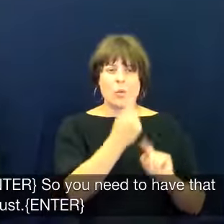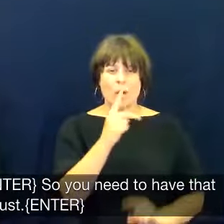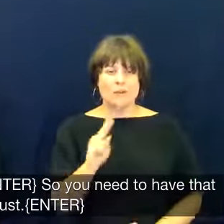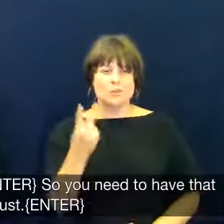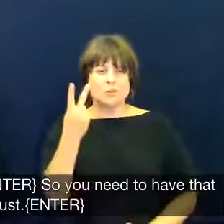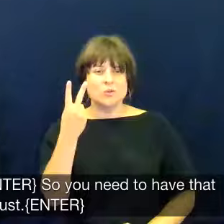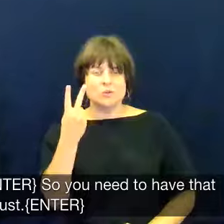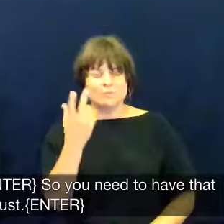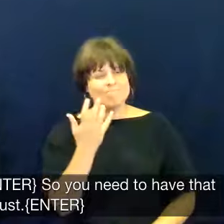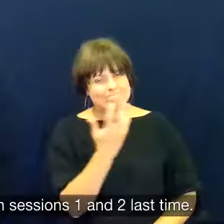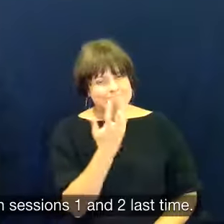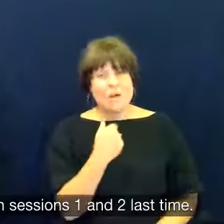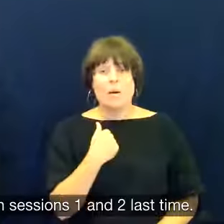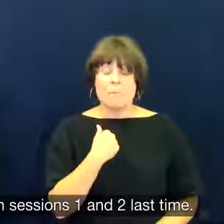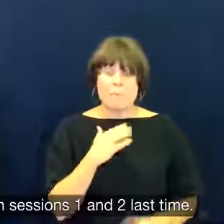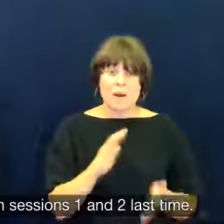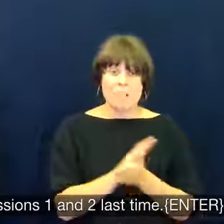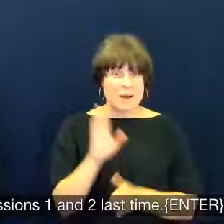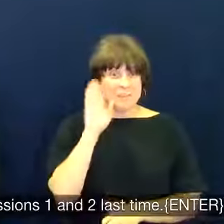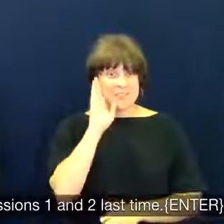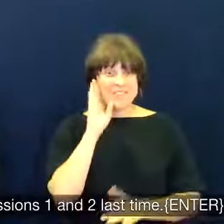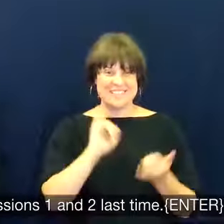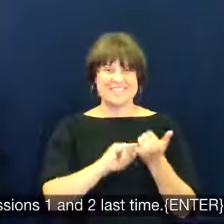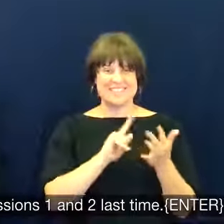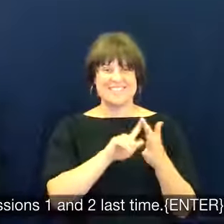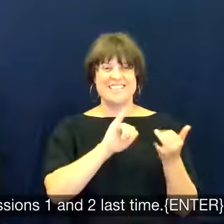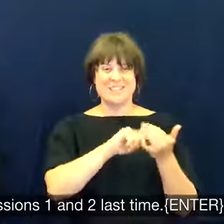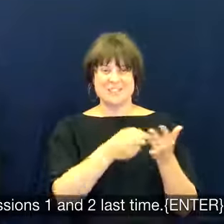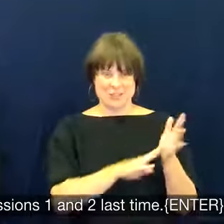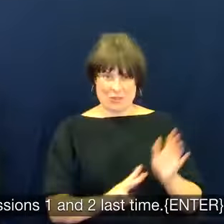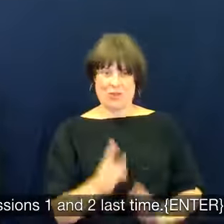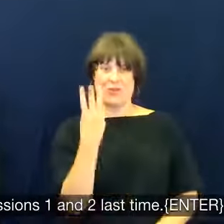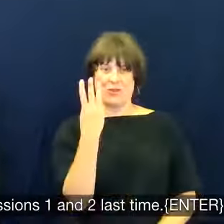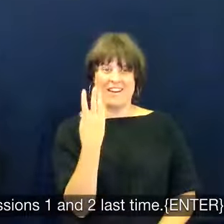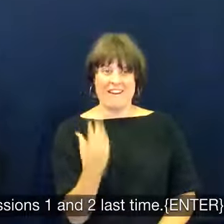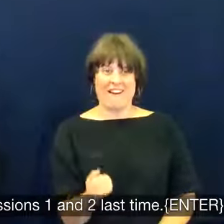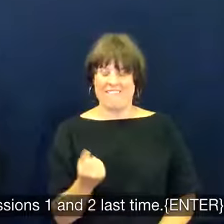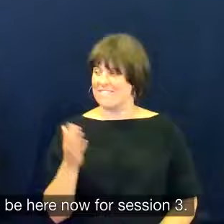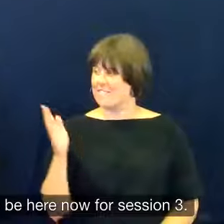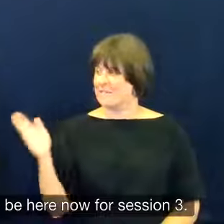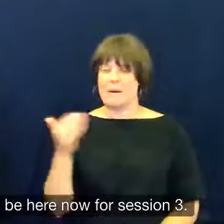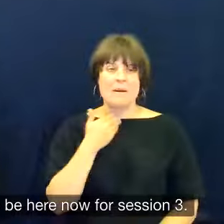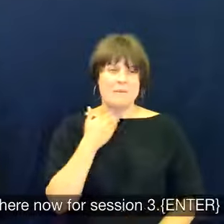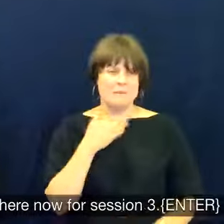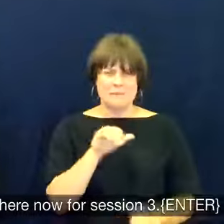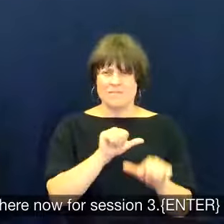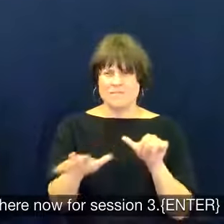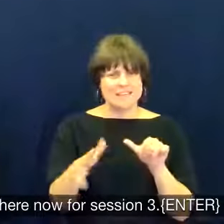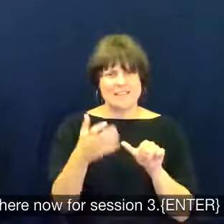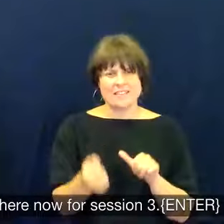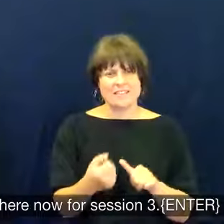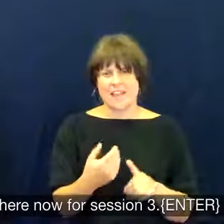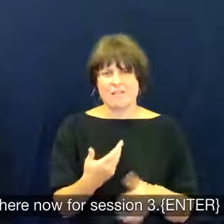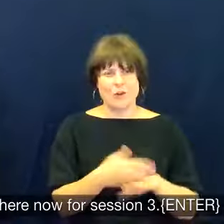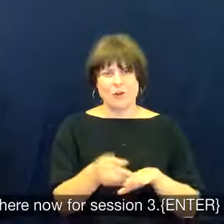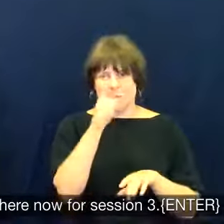sorry, but I'm glad to hear now is session 3. It's great to have a couple of new people joining. I know there's